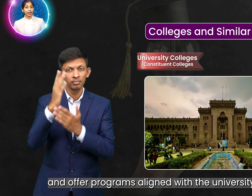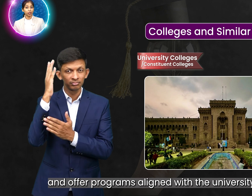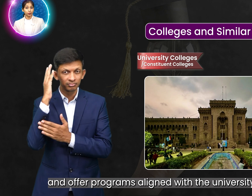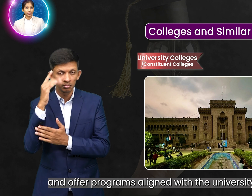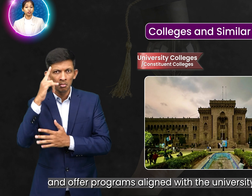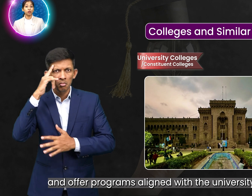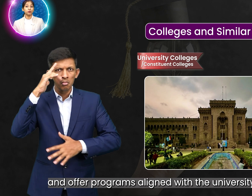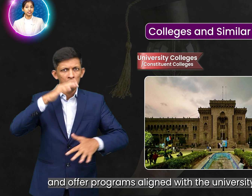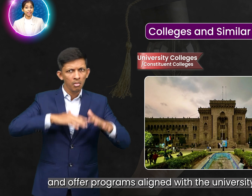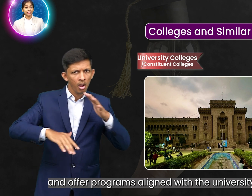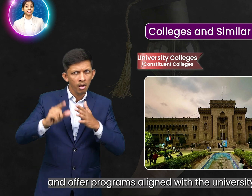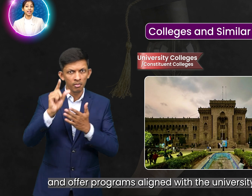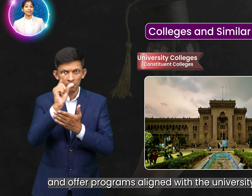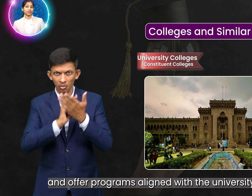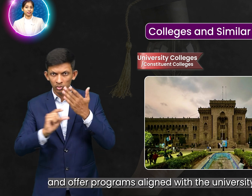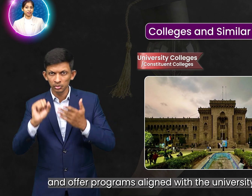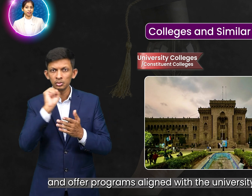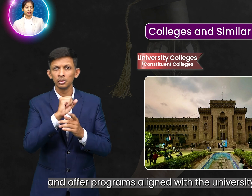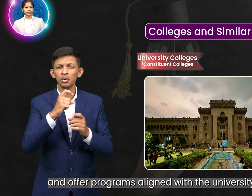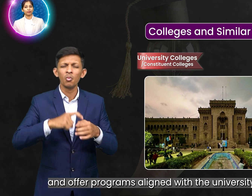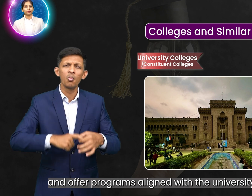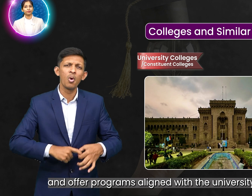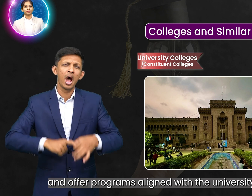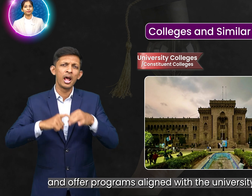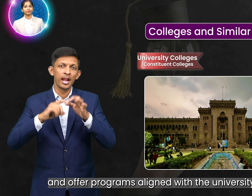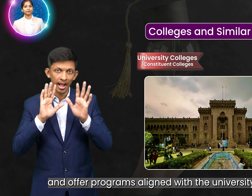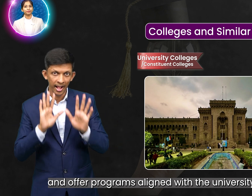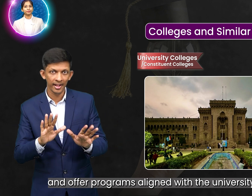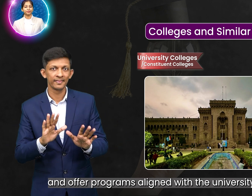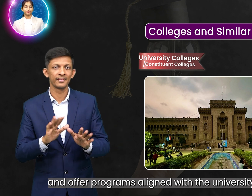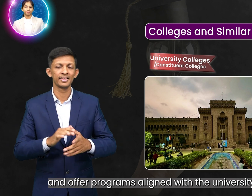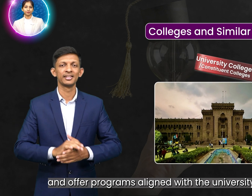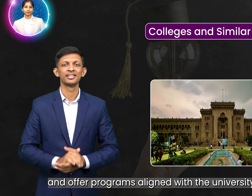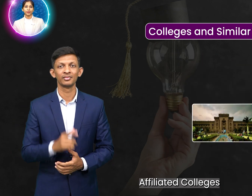programs aligned with the university standards.